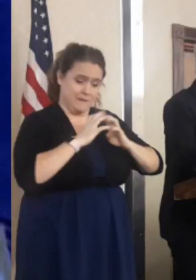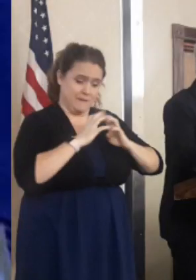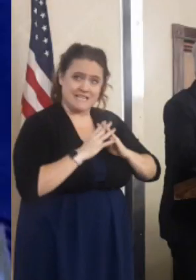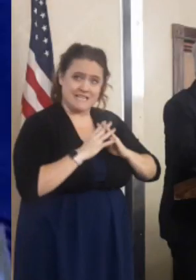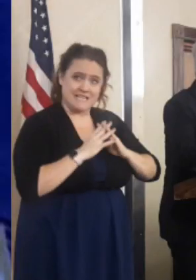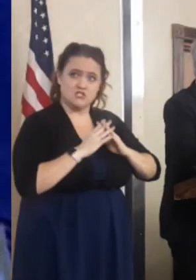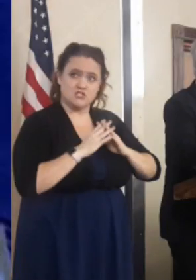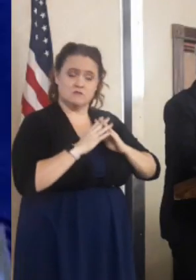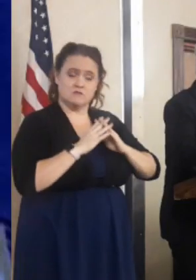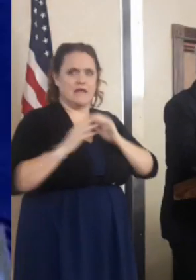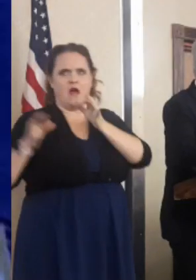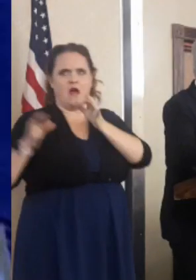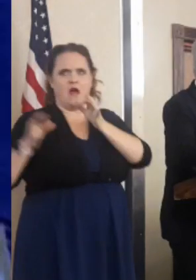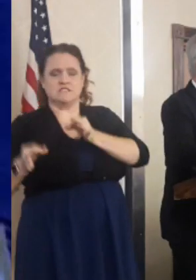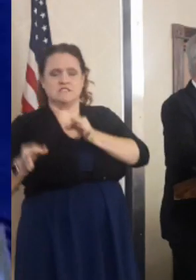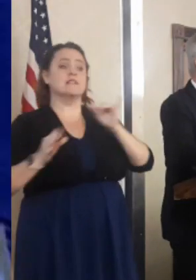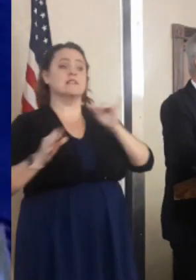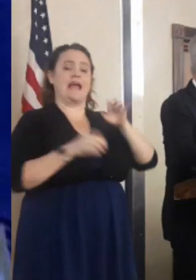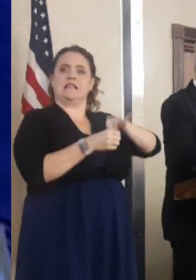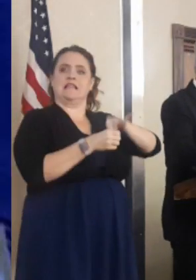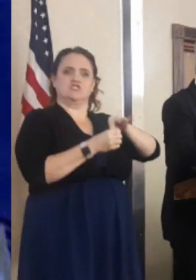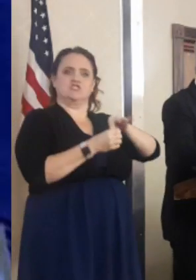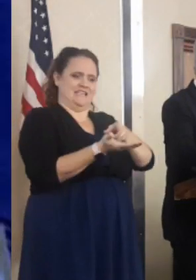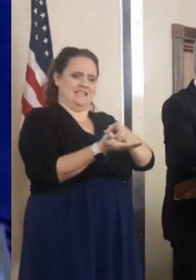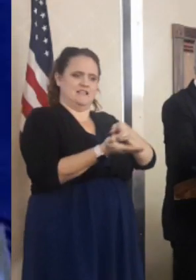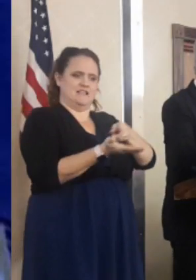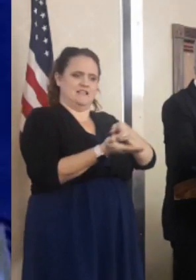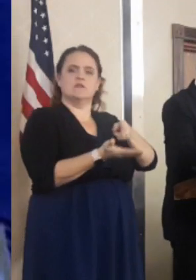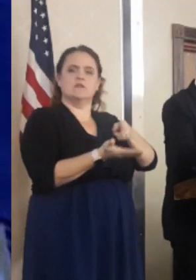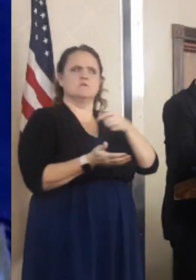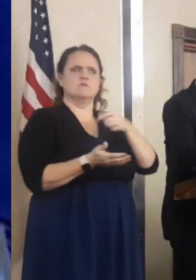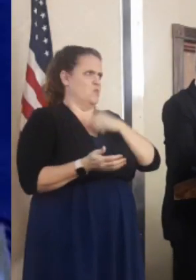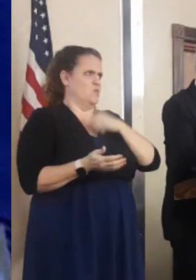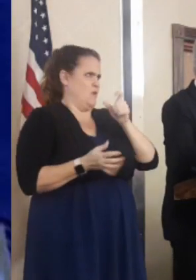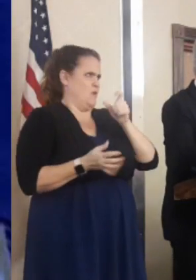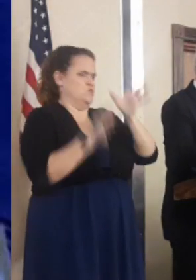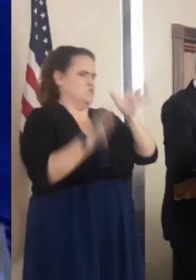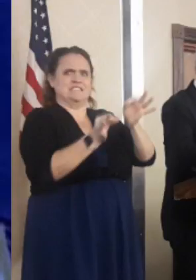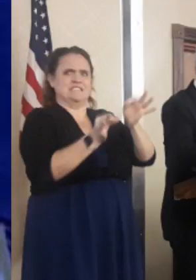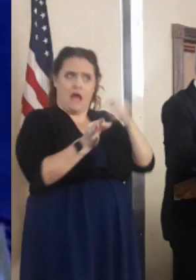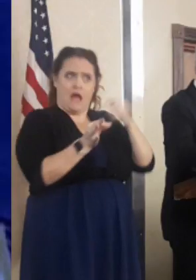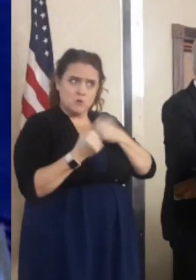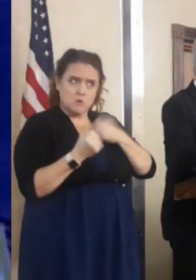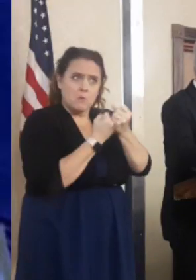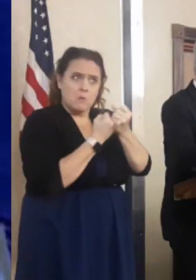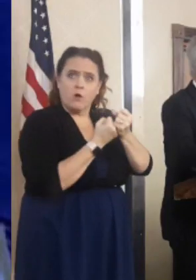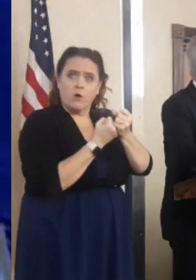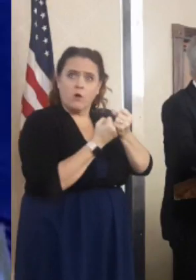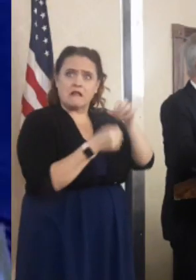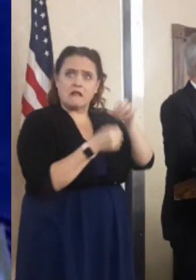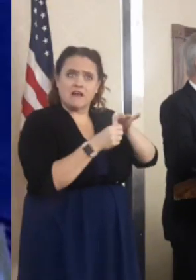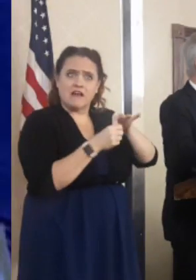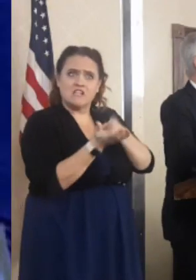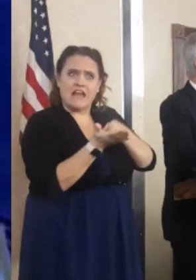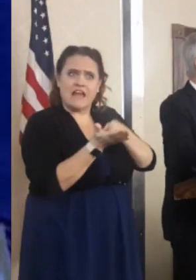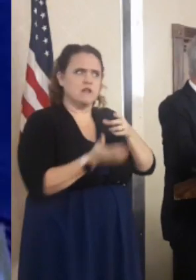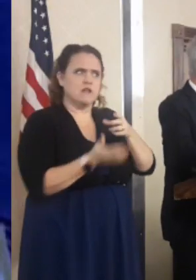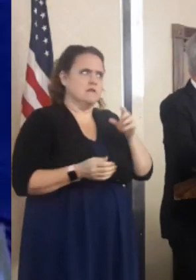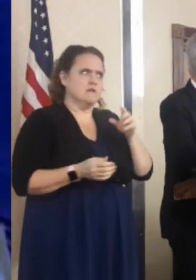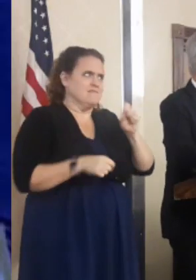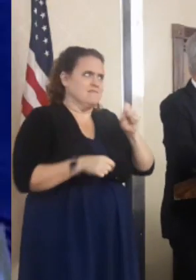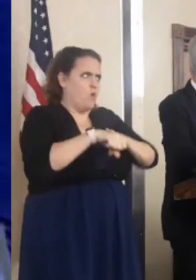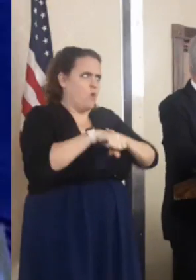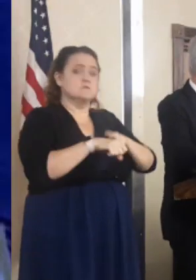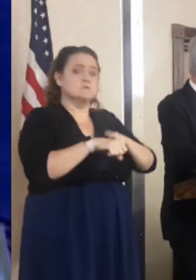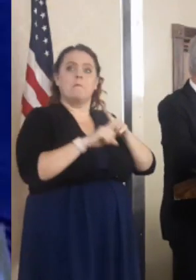example, election integrity. We don't need to decide if we support election integrity, we do, right? We have a lot of work we have to do